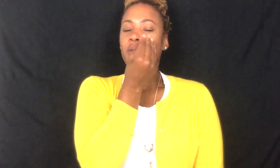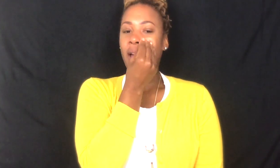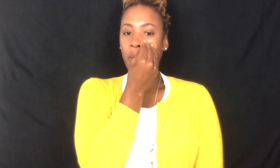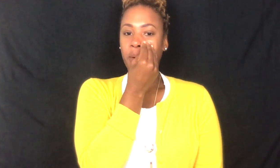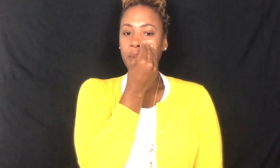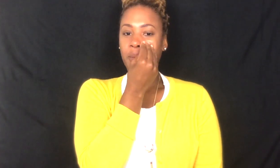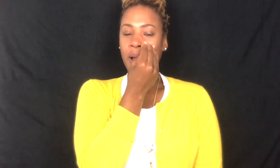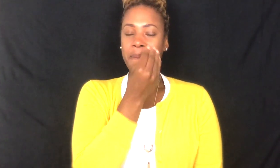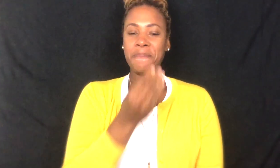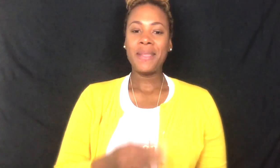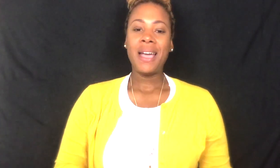Flower, okay?